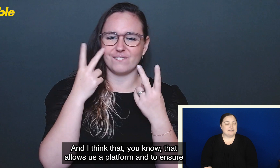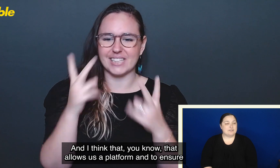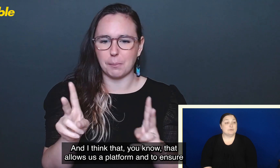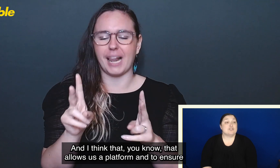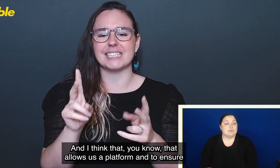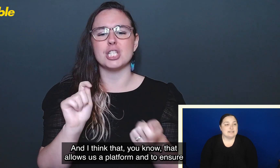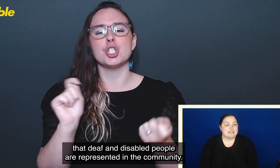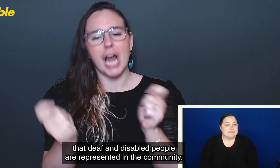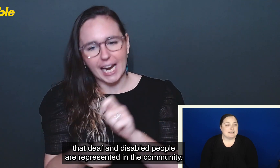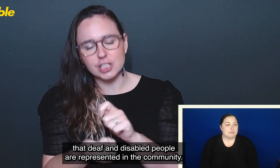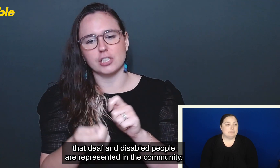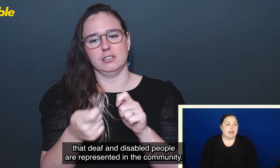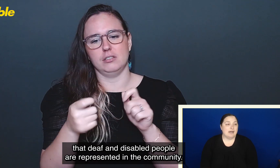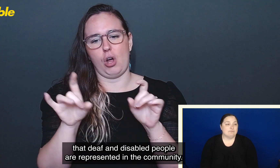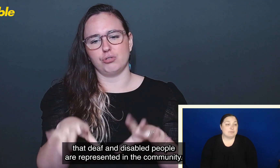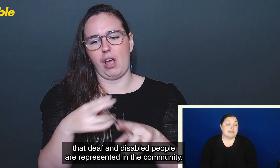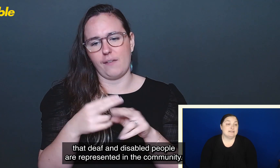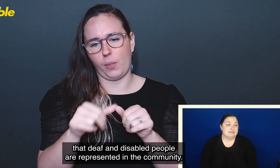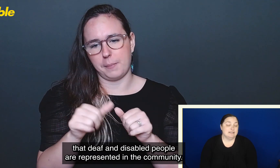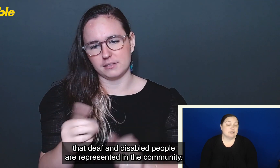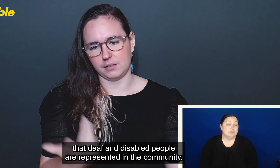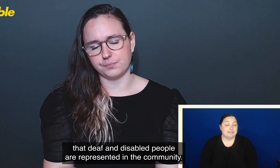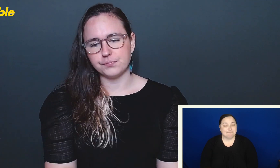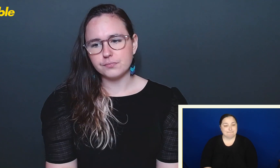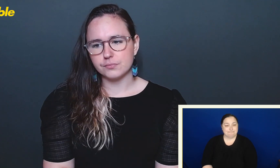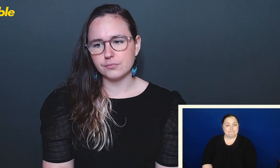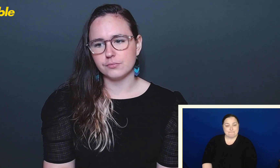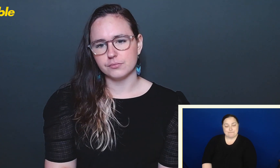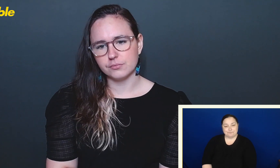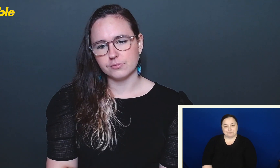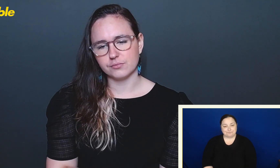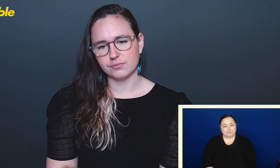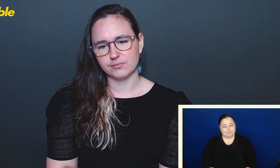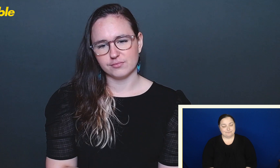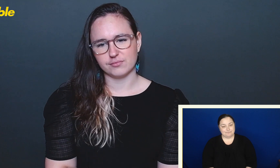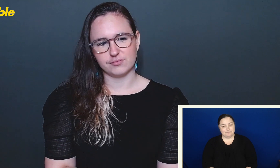and to ensure that deaf and disabled people are represented in the community.